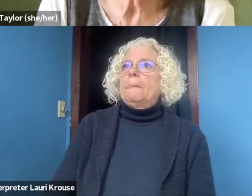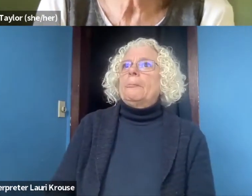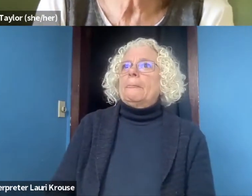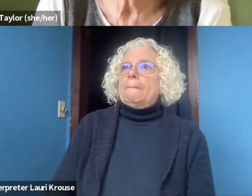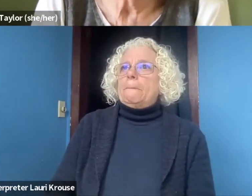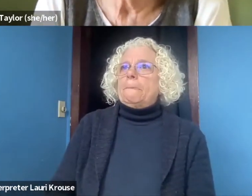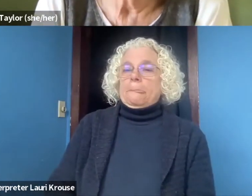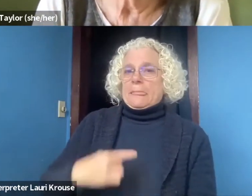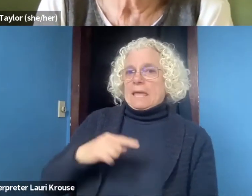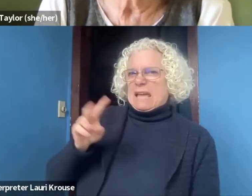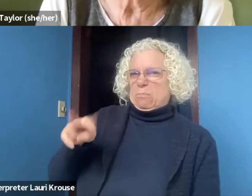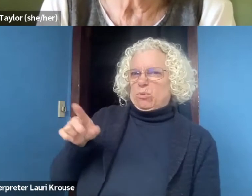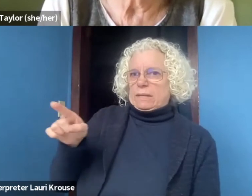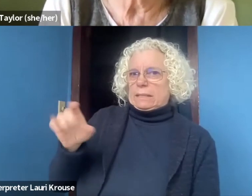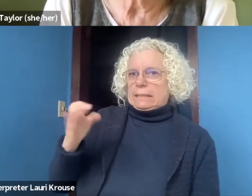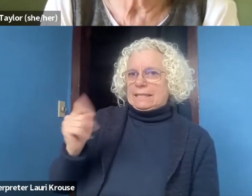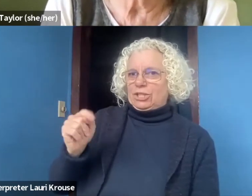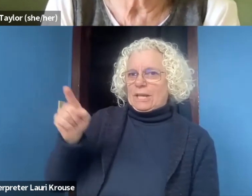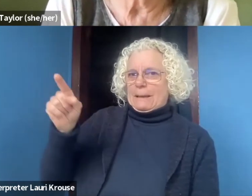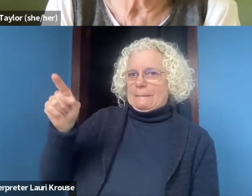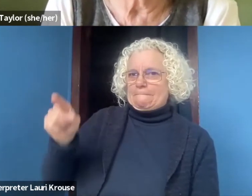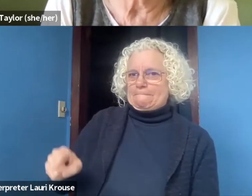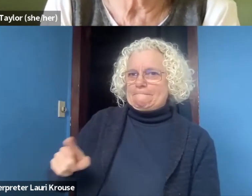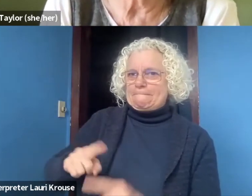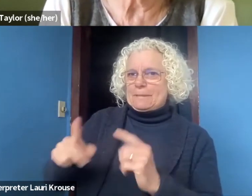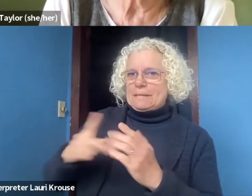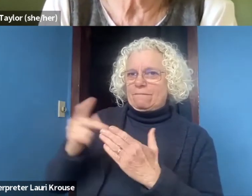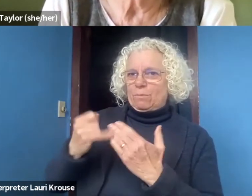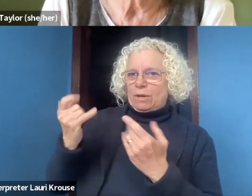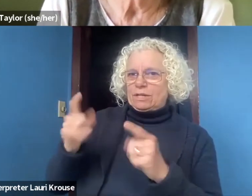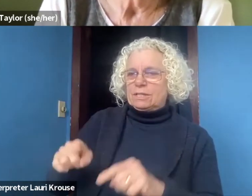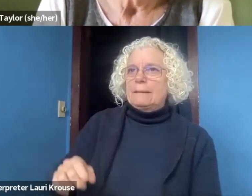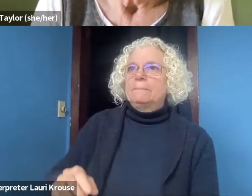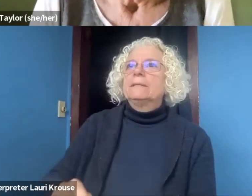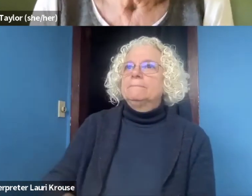I'm just reading all the great projects you already have going. Yes.